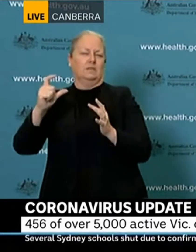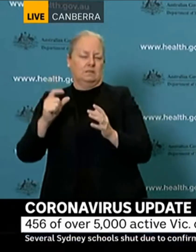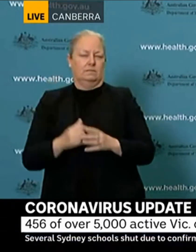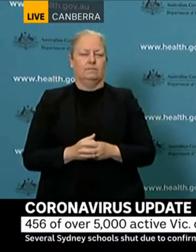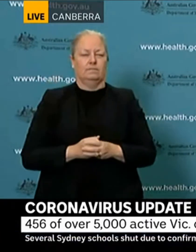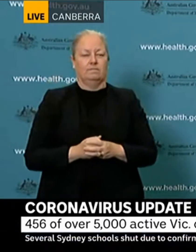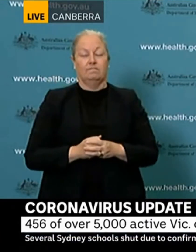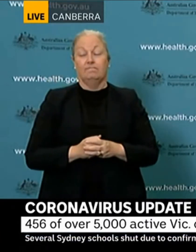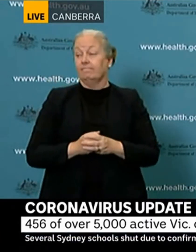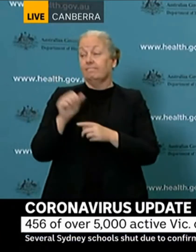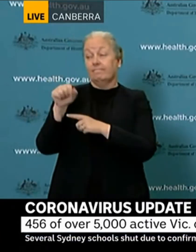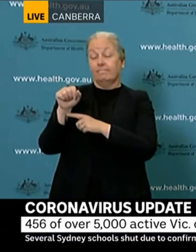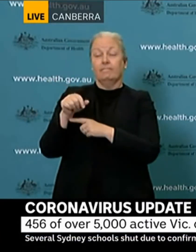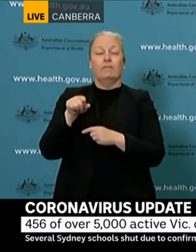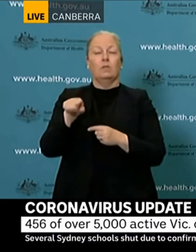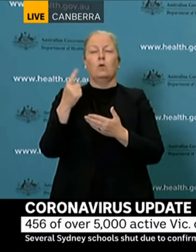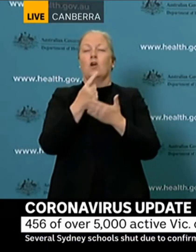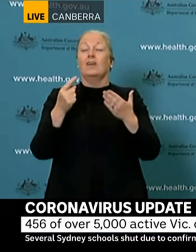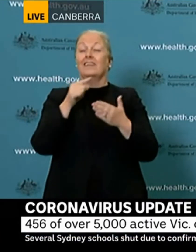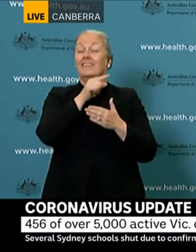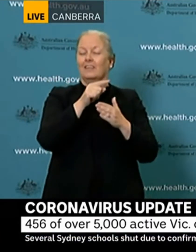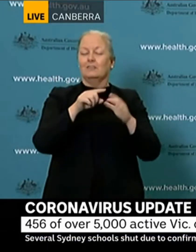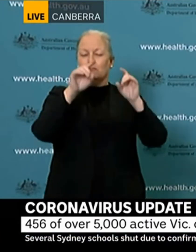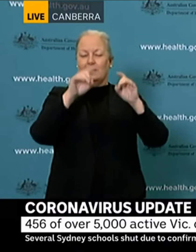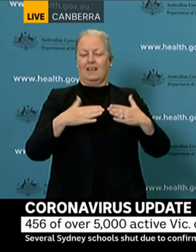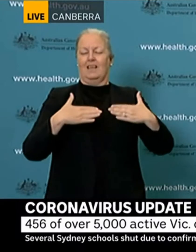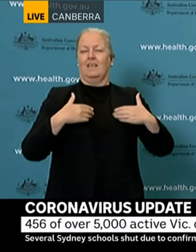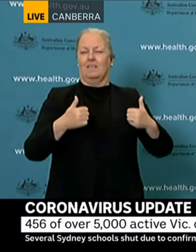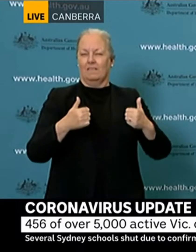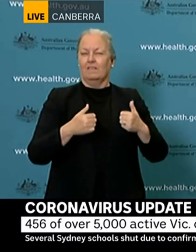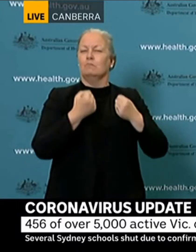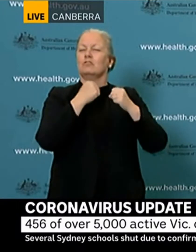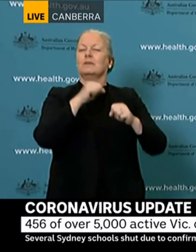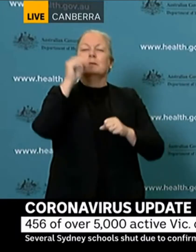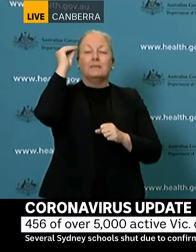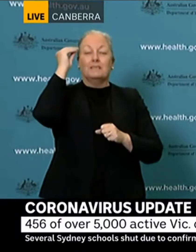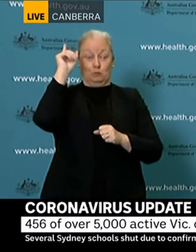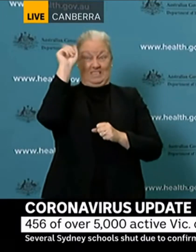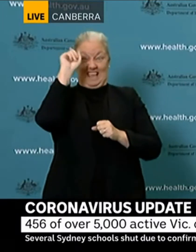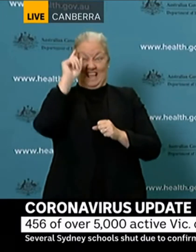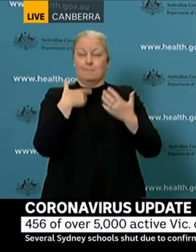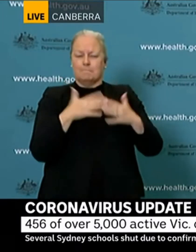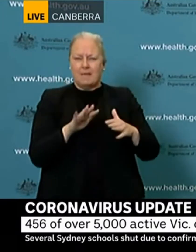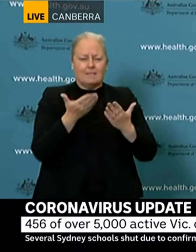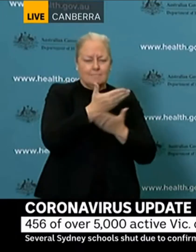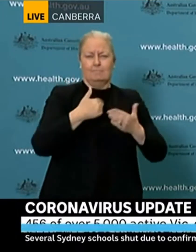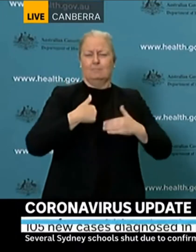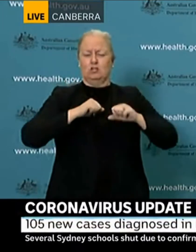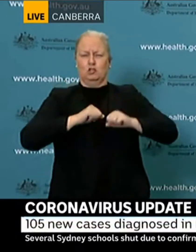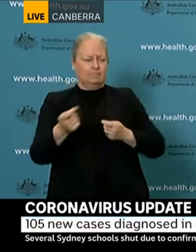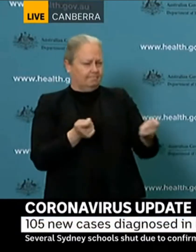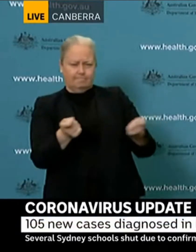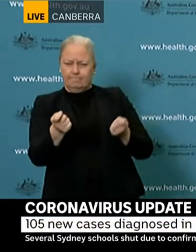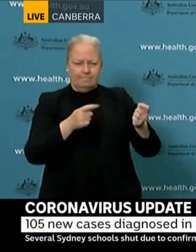the only topic that was discussed at the Australian Health Protection Committee meeting today. So I chair that meeting, and